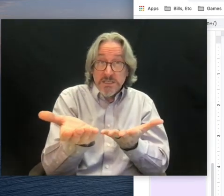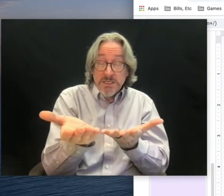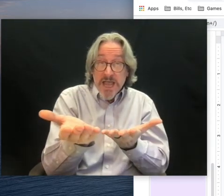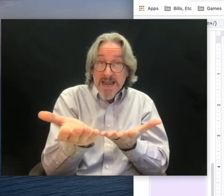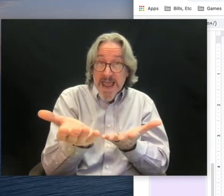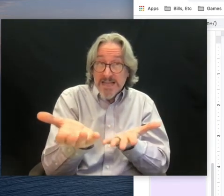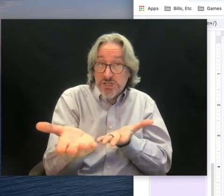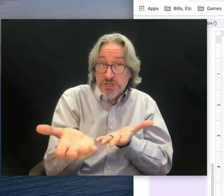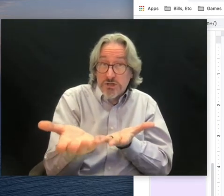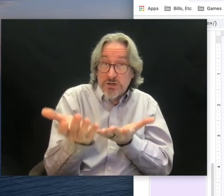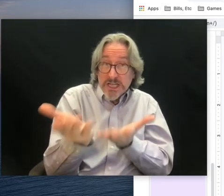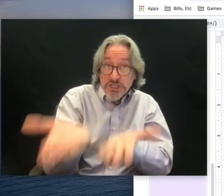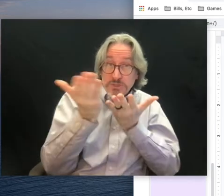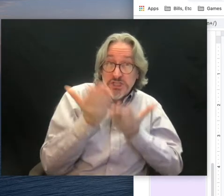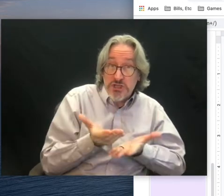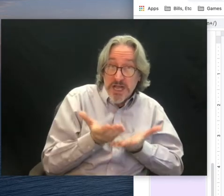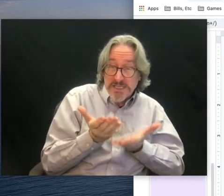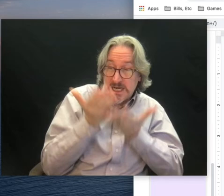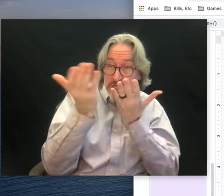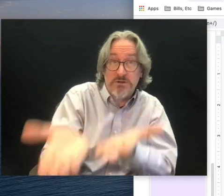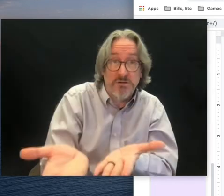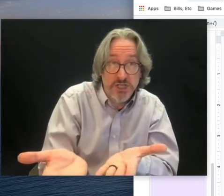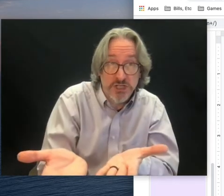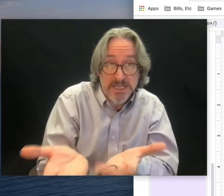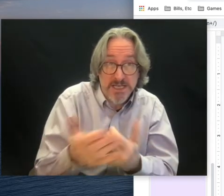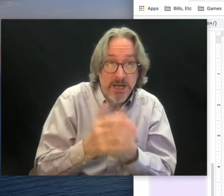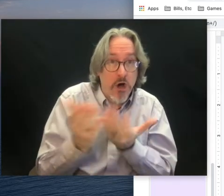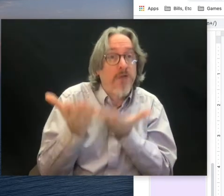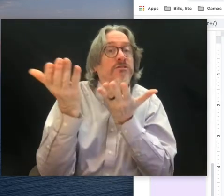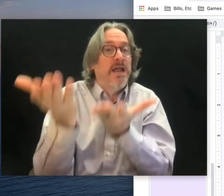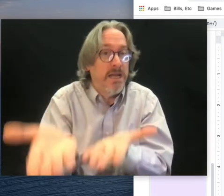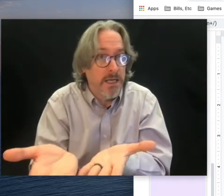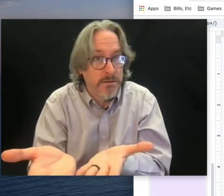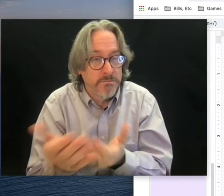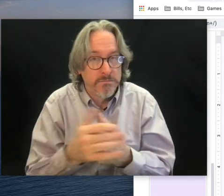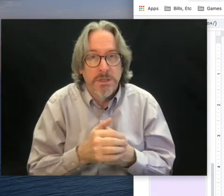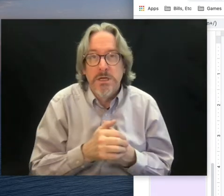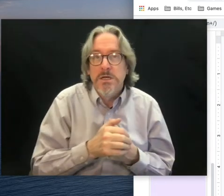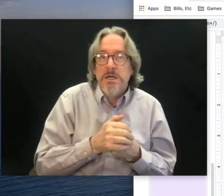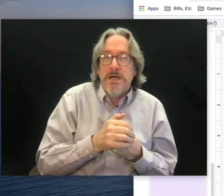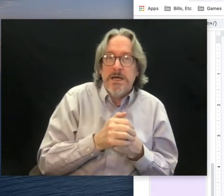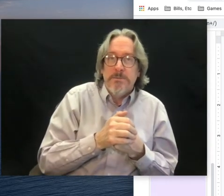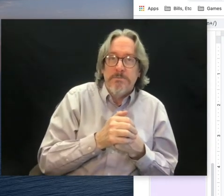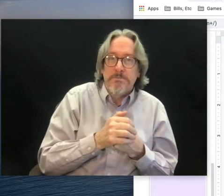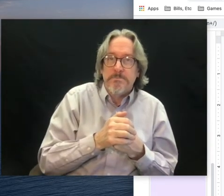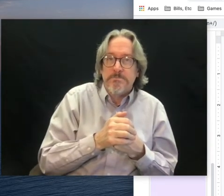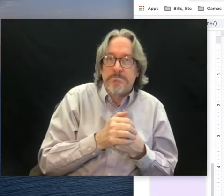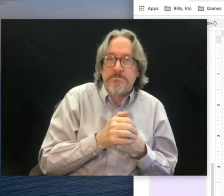this and asks her, like, do you suggest any? Do you suggest any? Offer any?